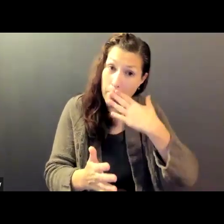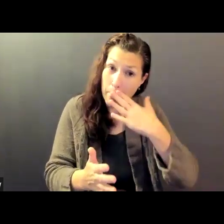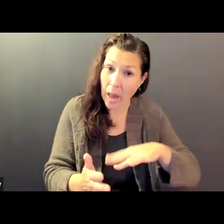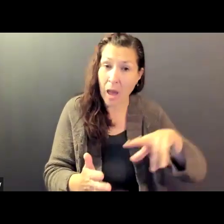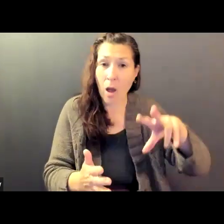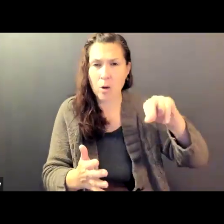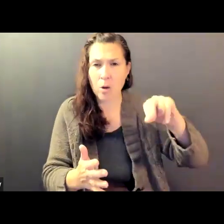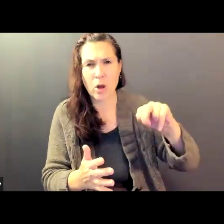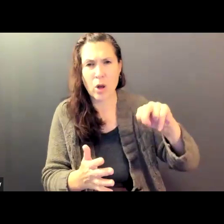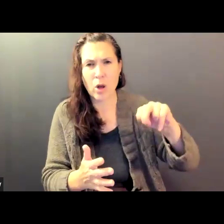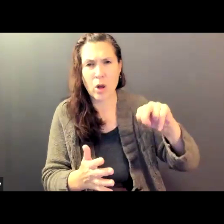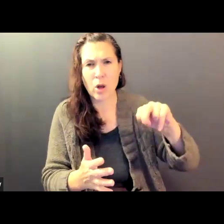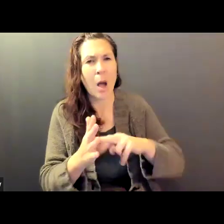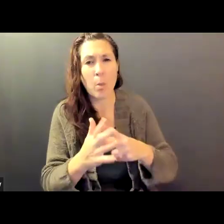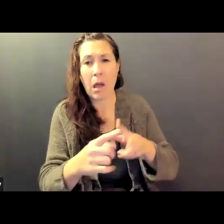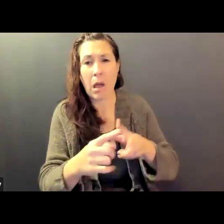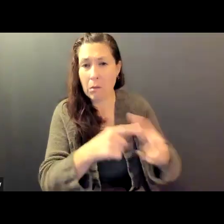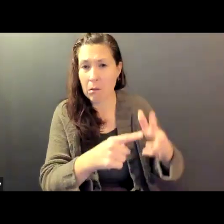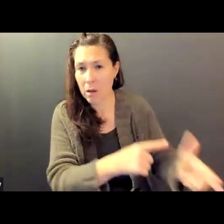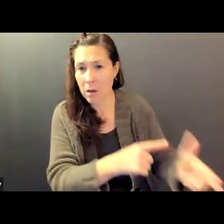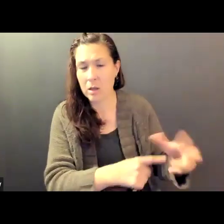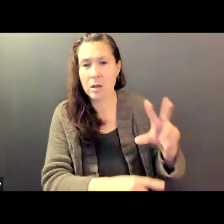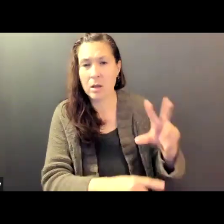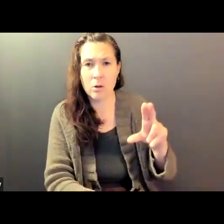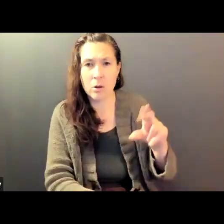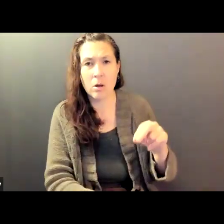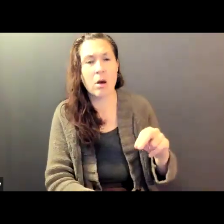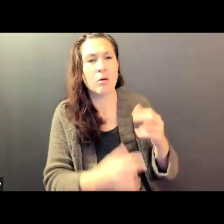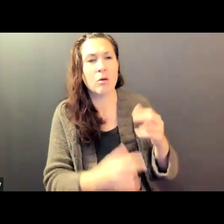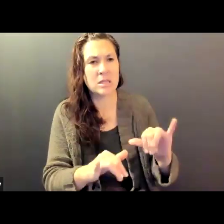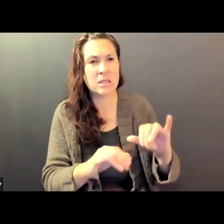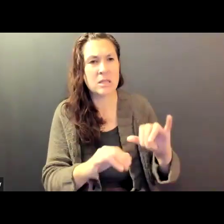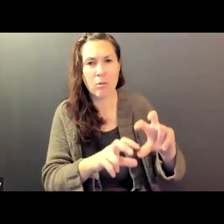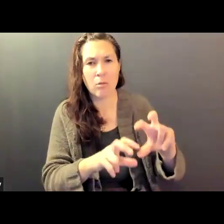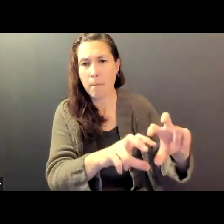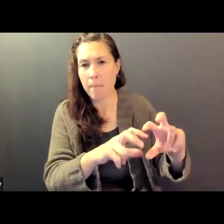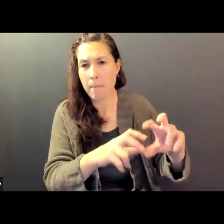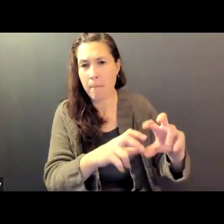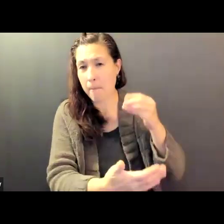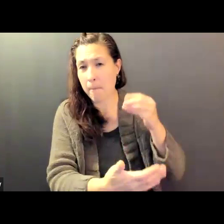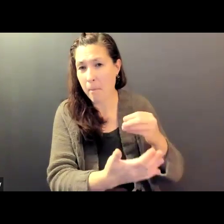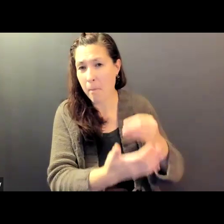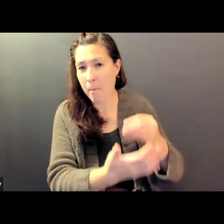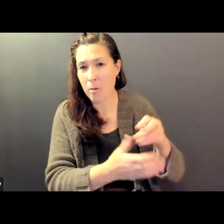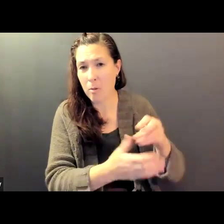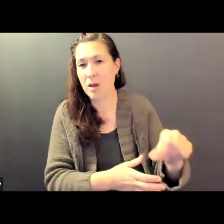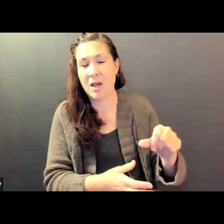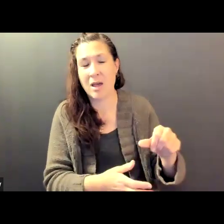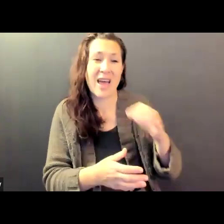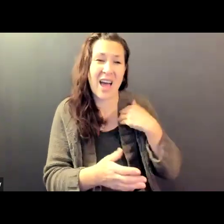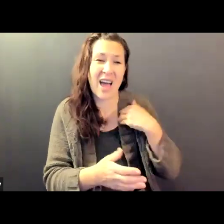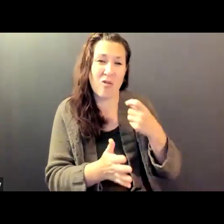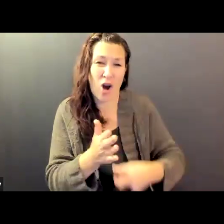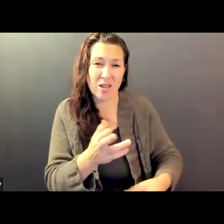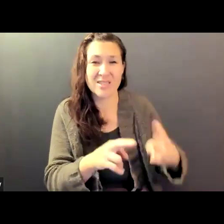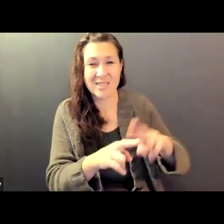budget of cuts. This still allows us to fund major cost increases. So for example, the health